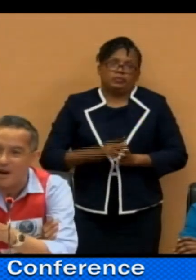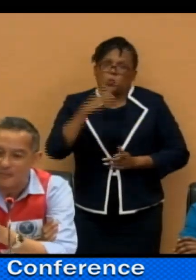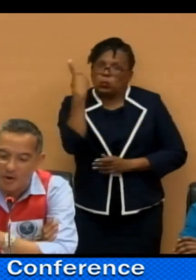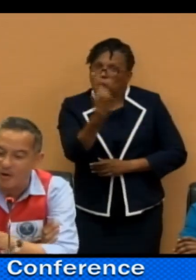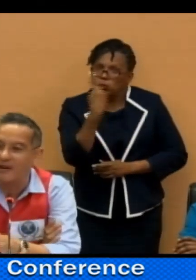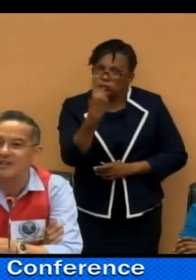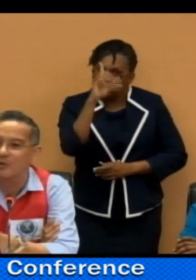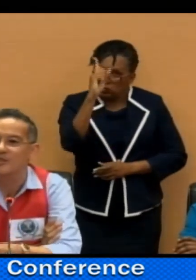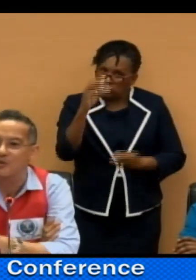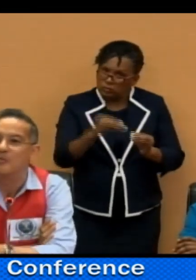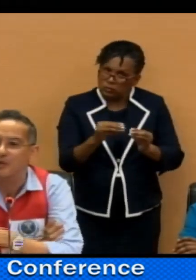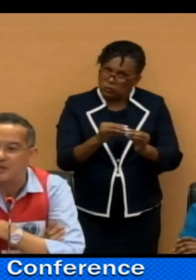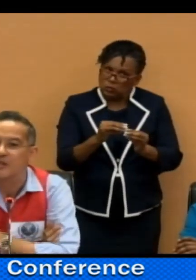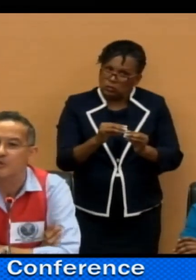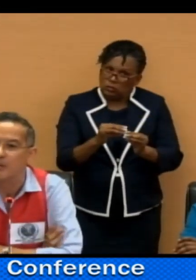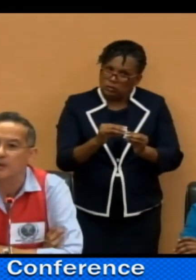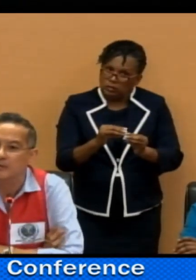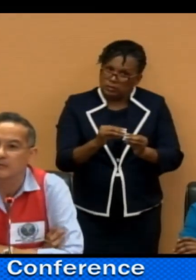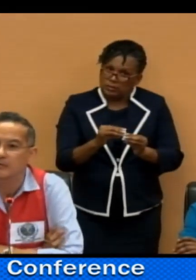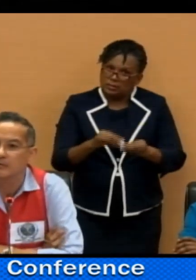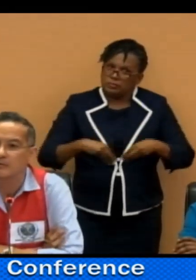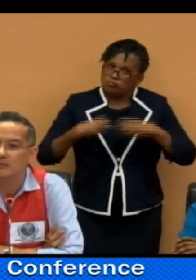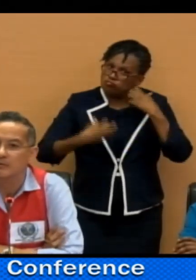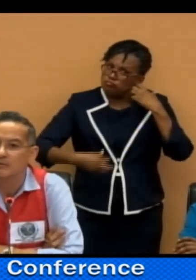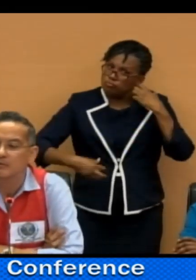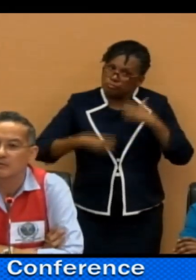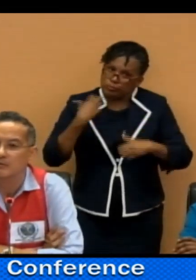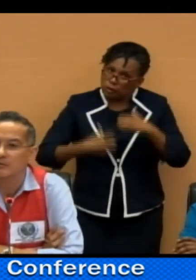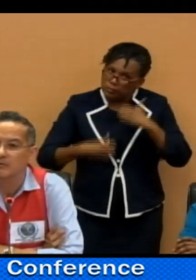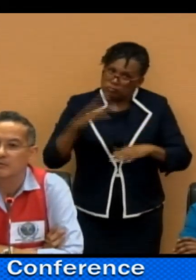only one more is what's going to put us in trouble.